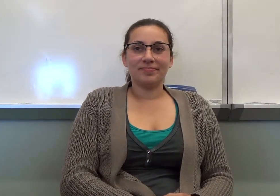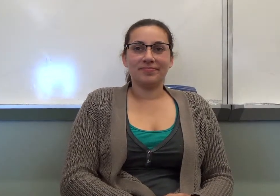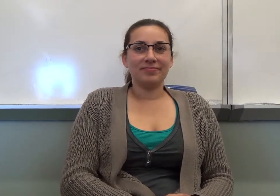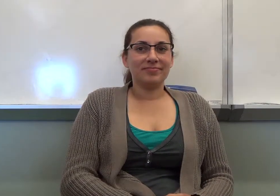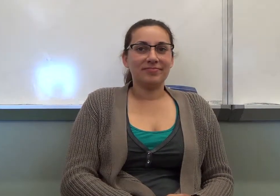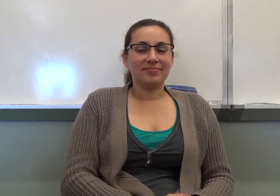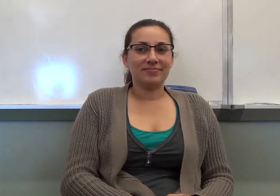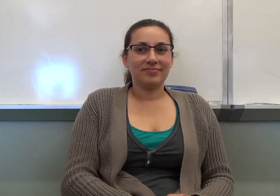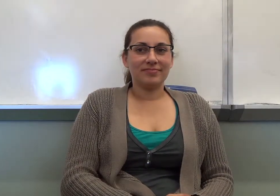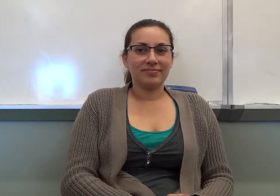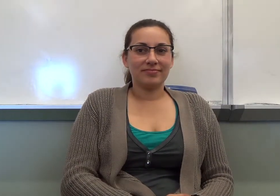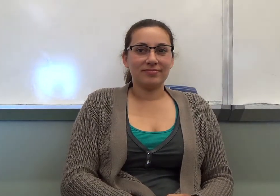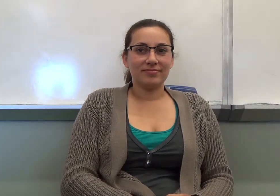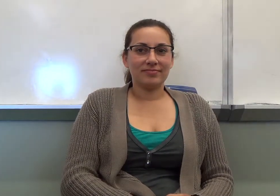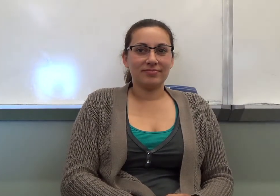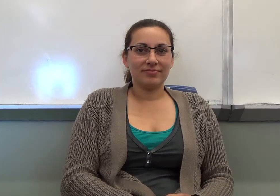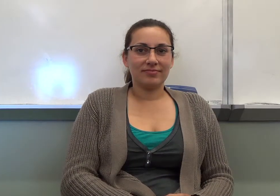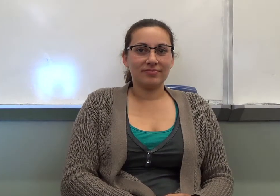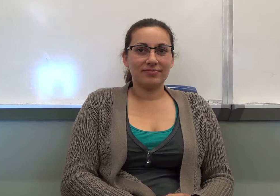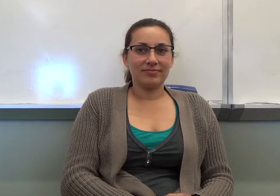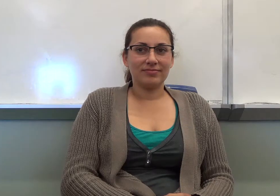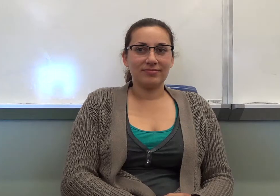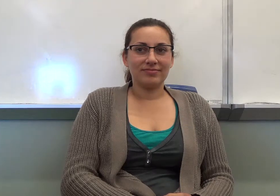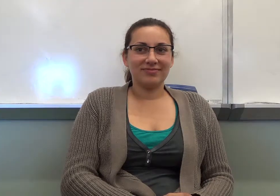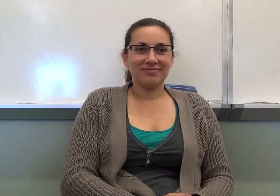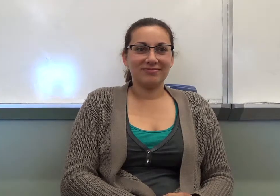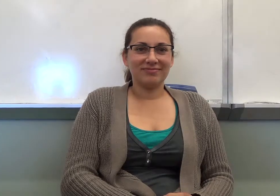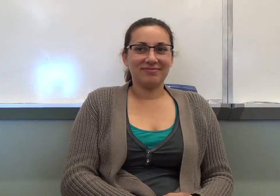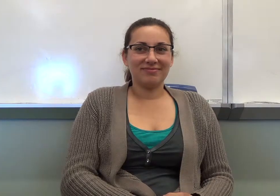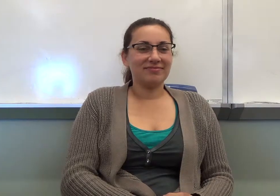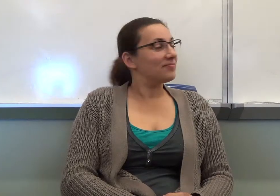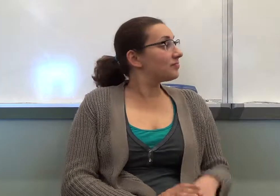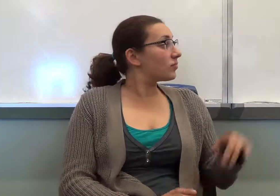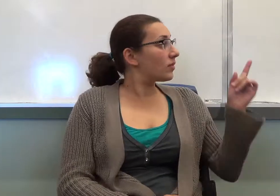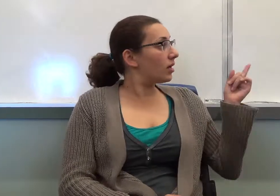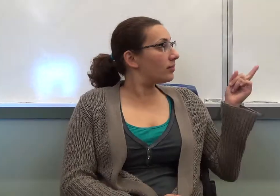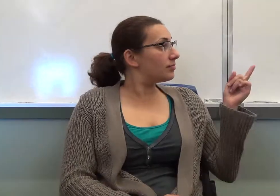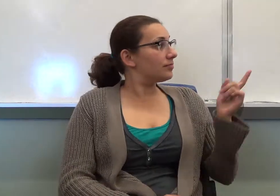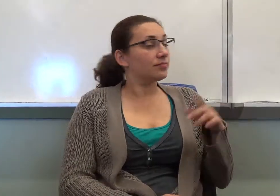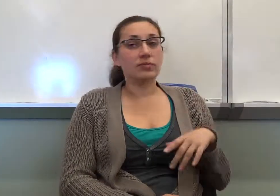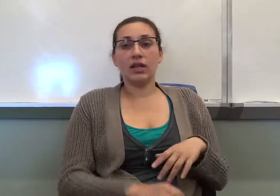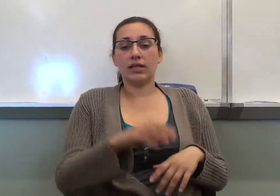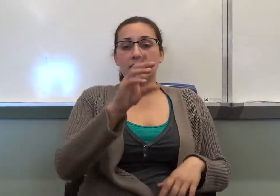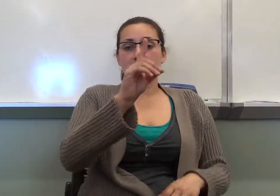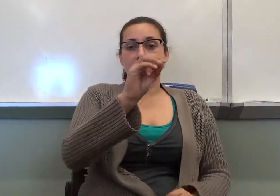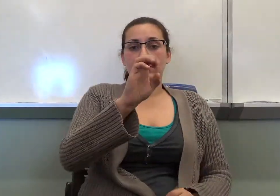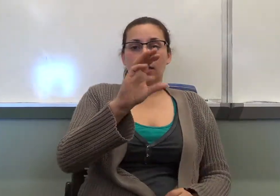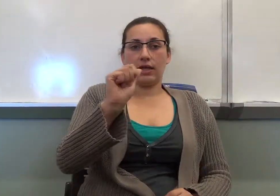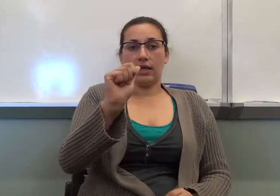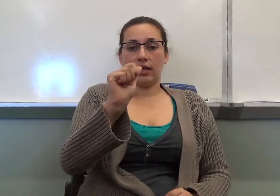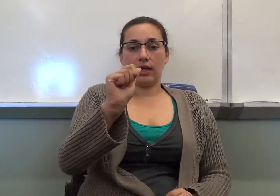Same kind of thing up here, that's 300. Let's change the decameters up there, that's